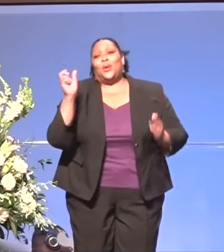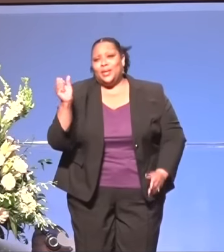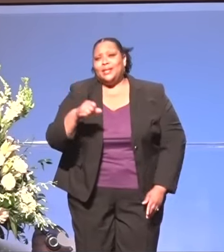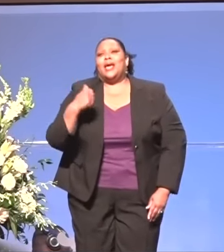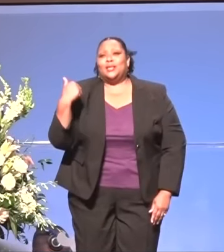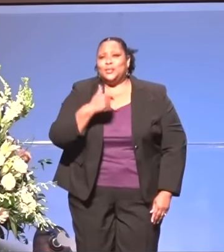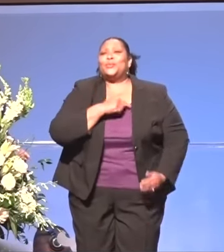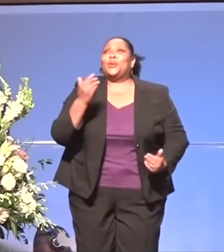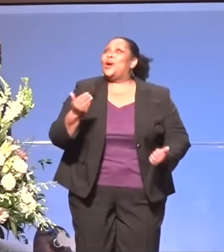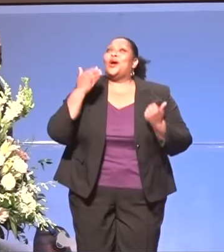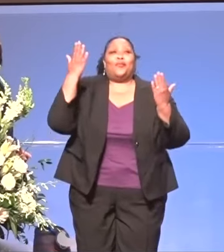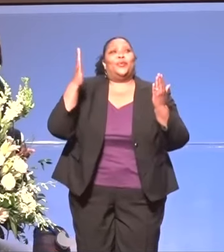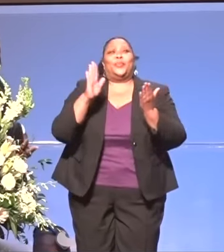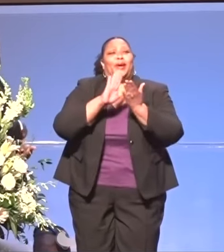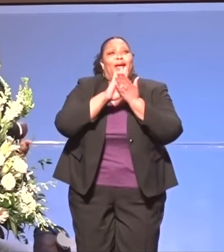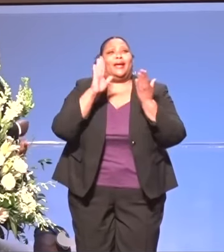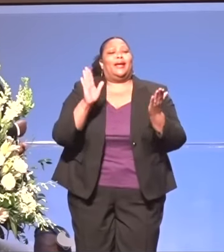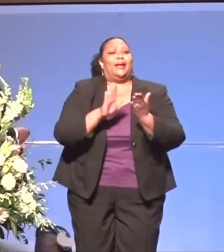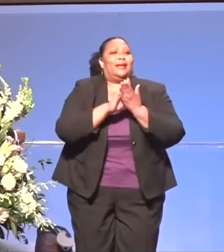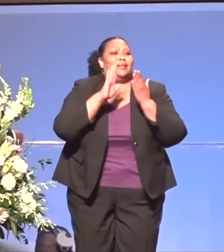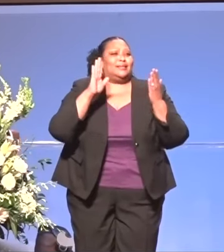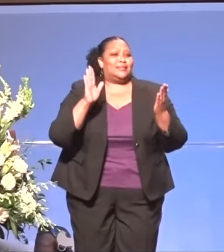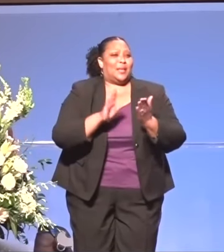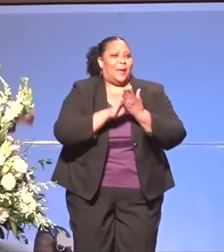Oh yes we are for praise.